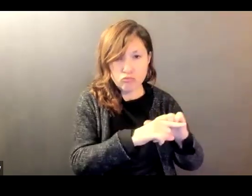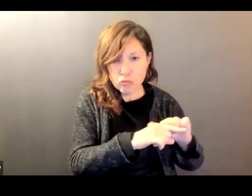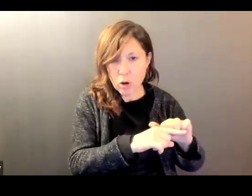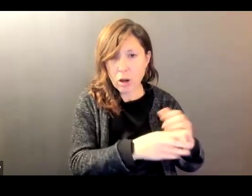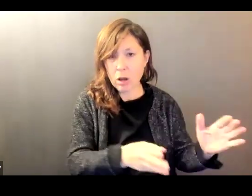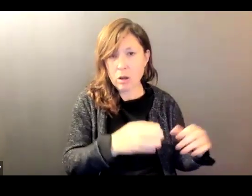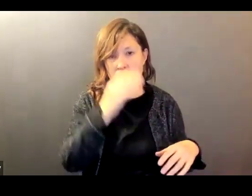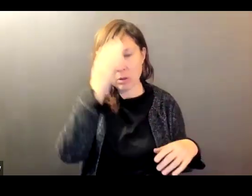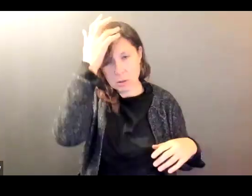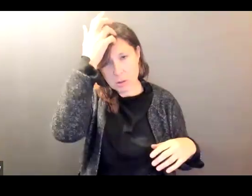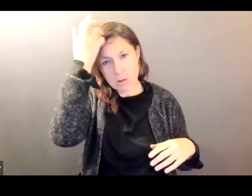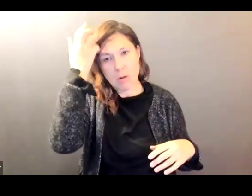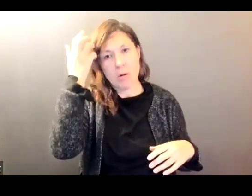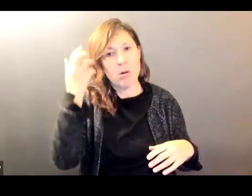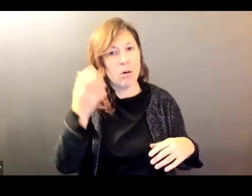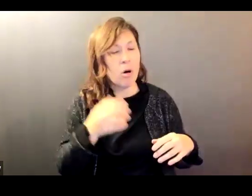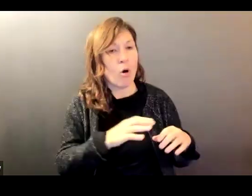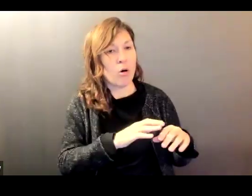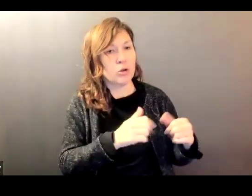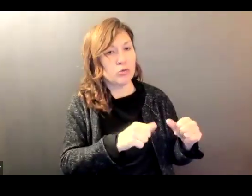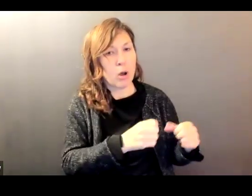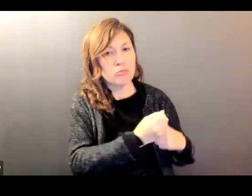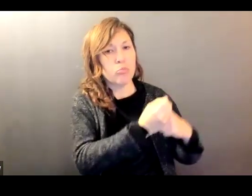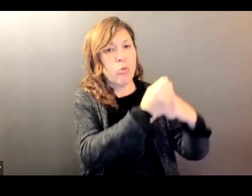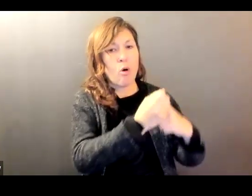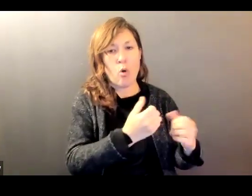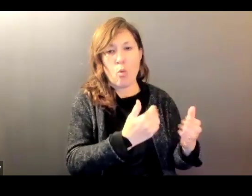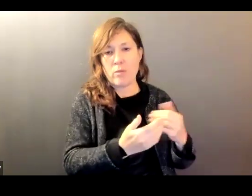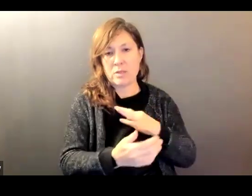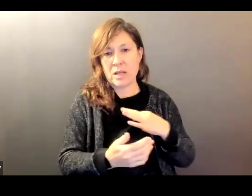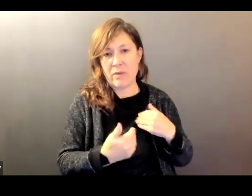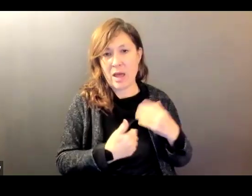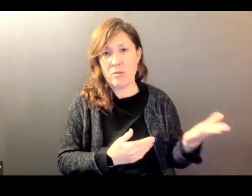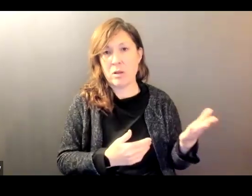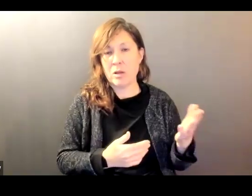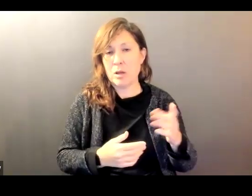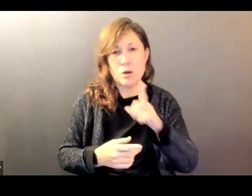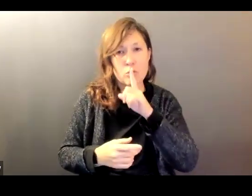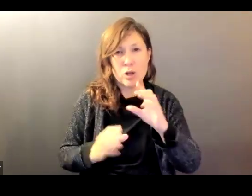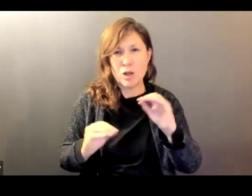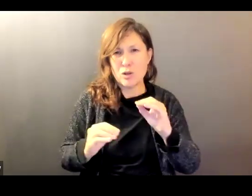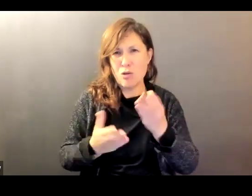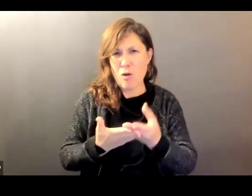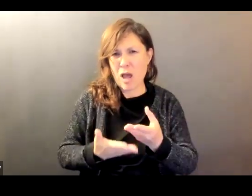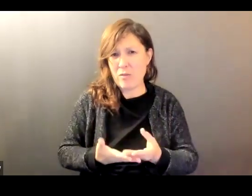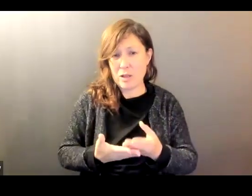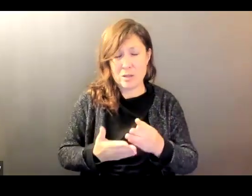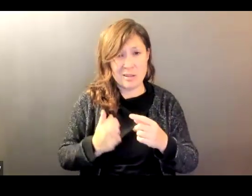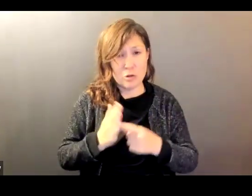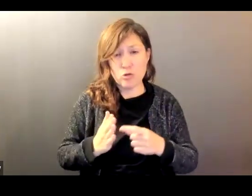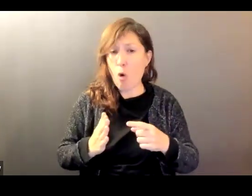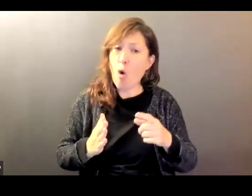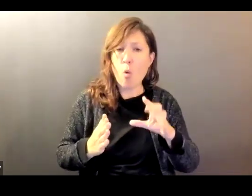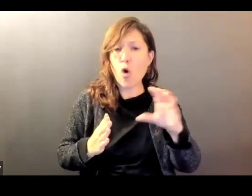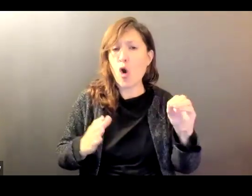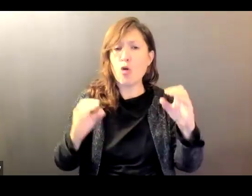we need to keep in mind that there is really no evidence that shows that co-teaching is highly successful. It's really making sure